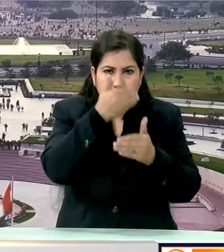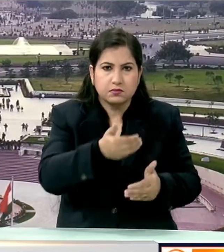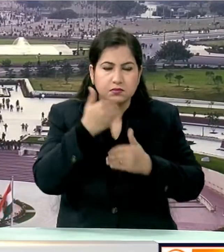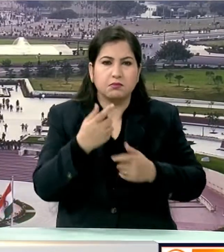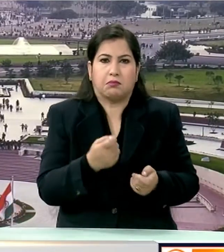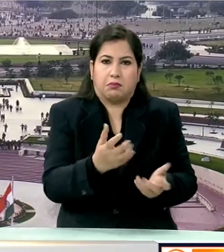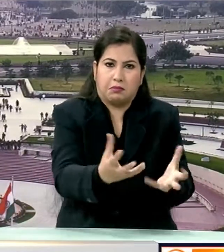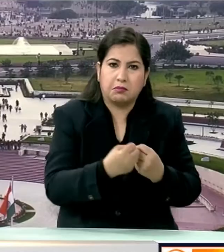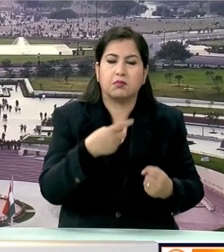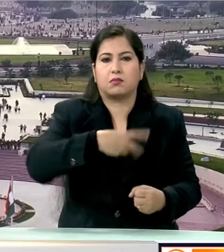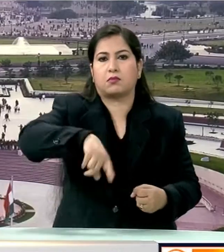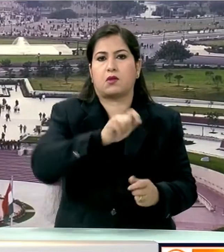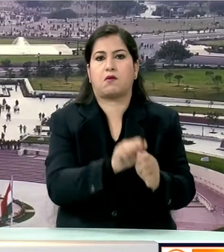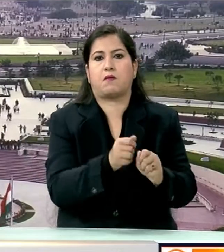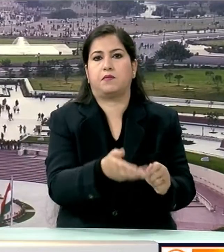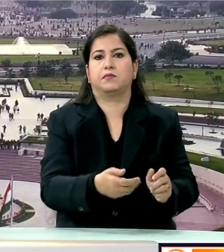kidnappings.